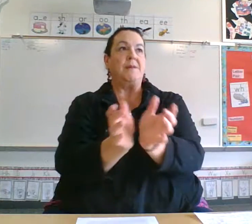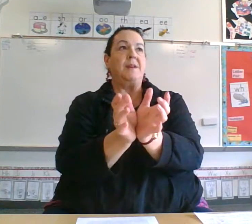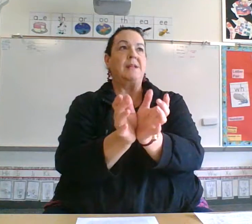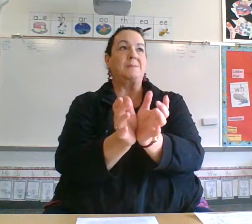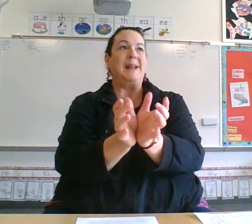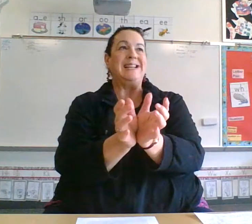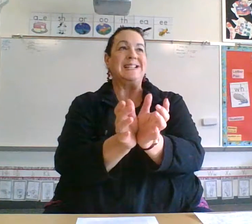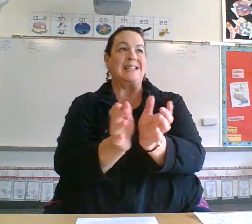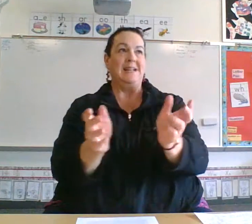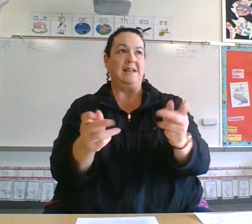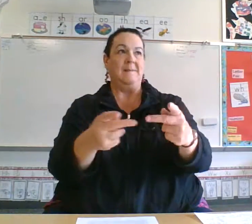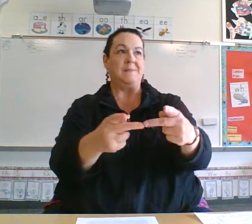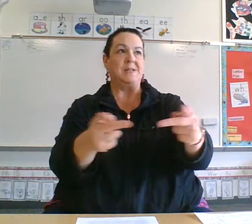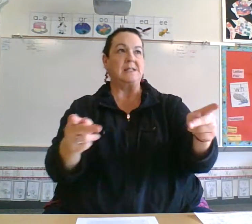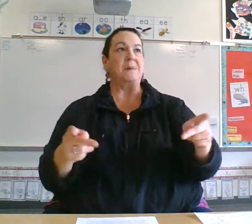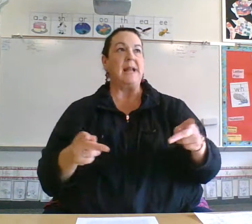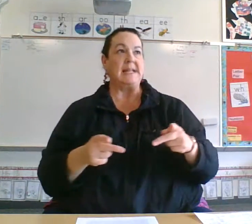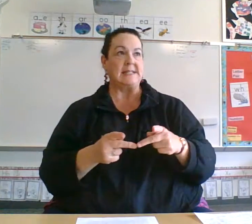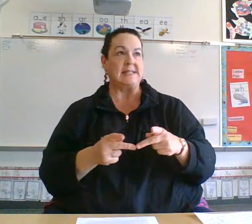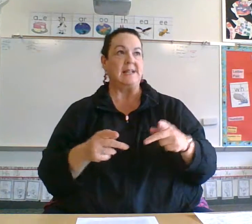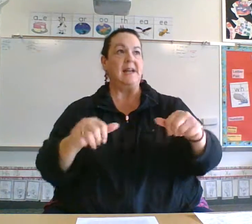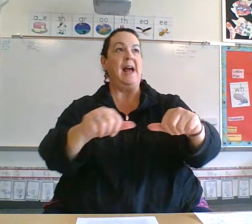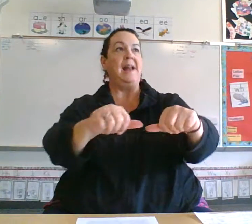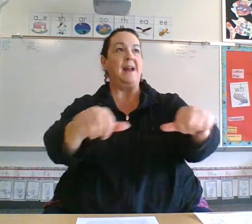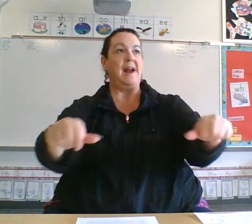it's plate. This is place and area.